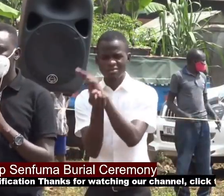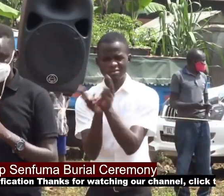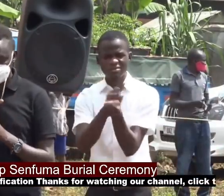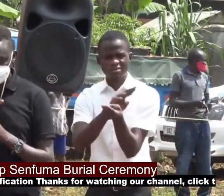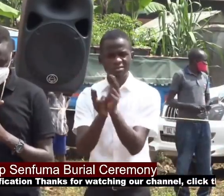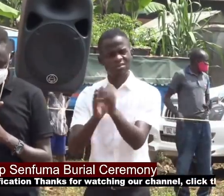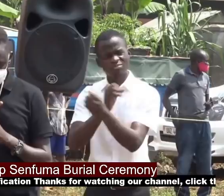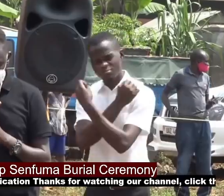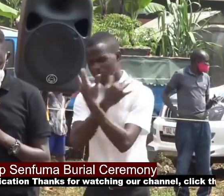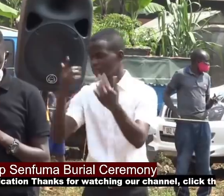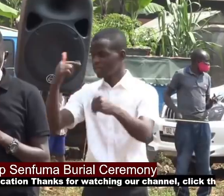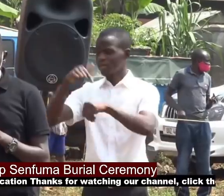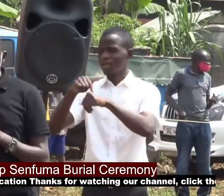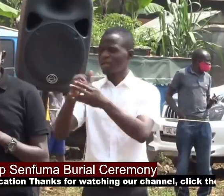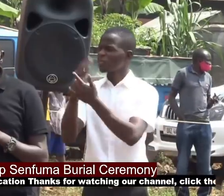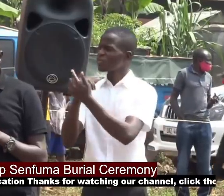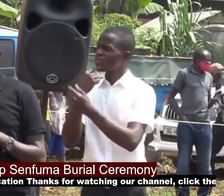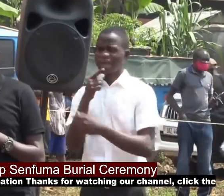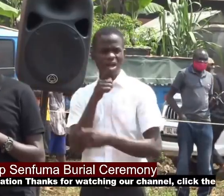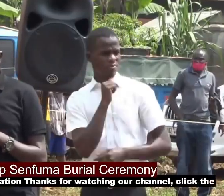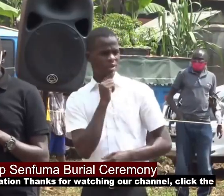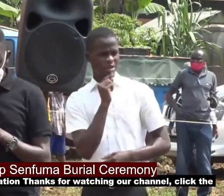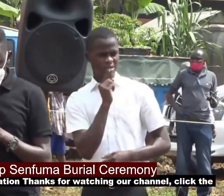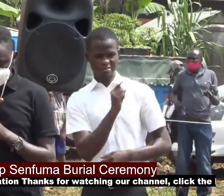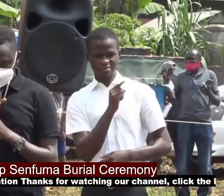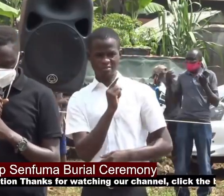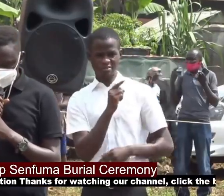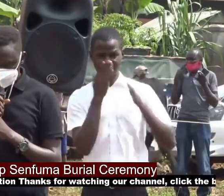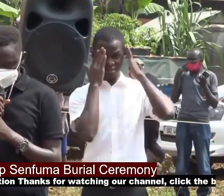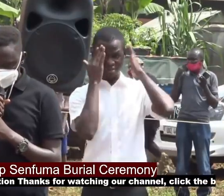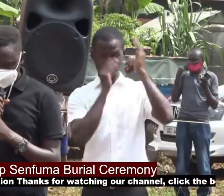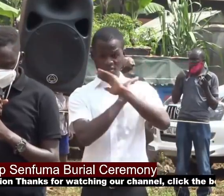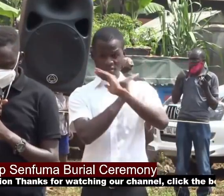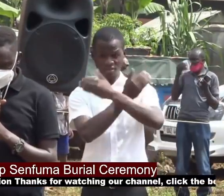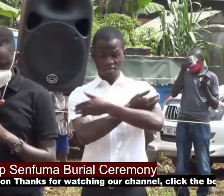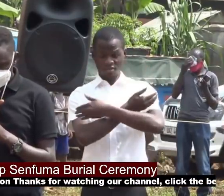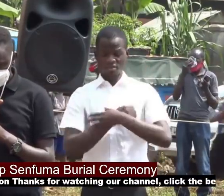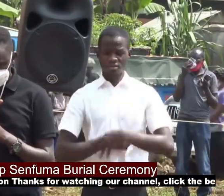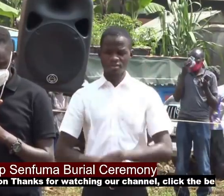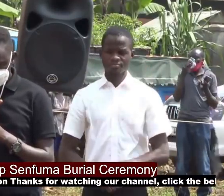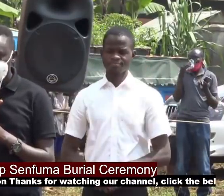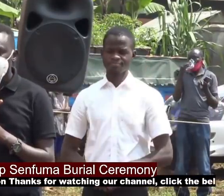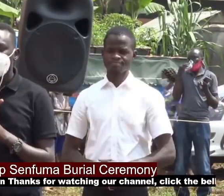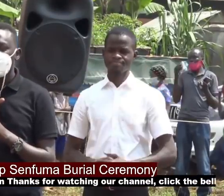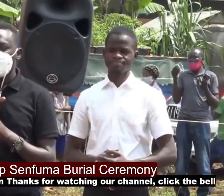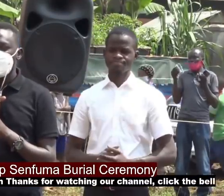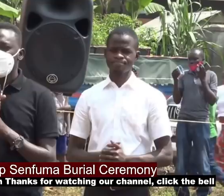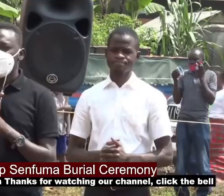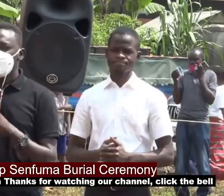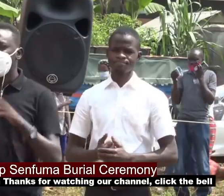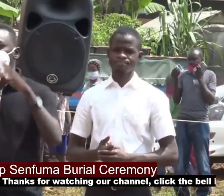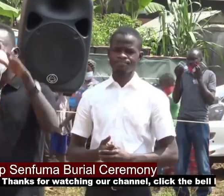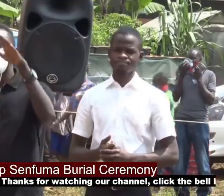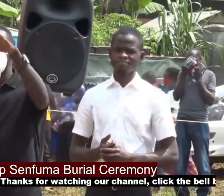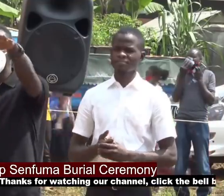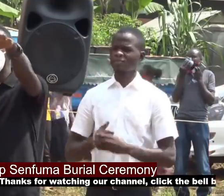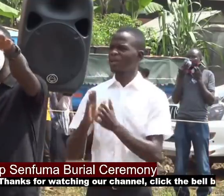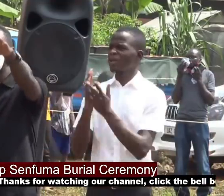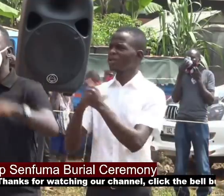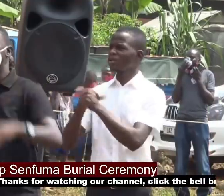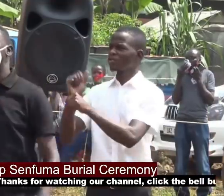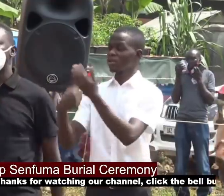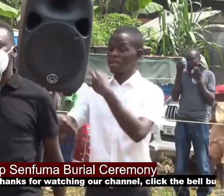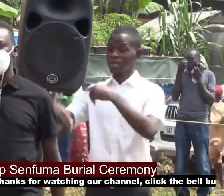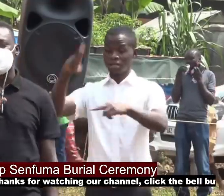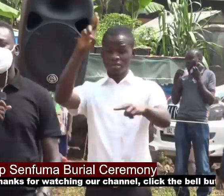oyo. And every time he would come, would repent so much, saying that that man, natulanga mabega